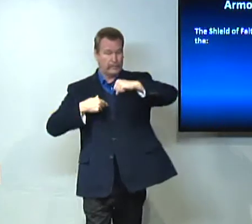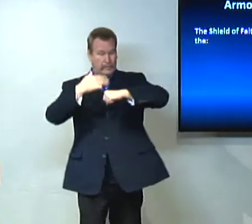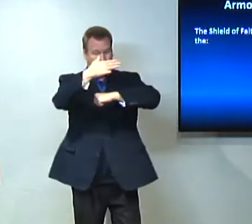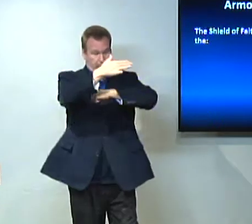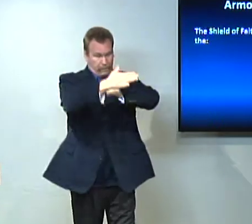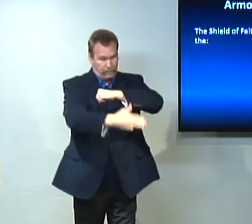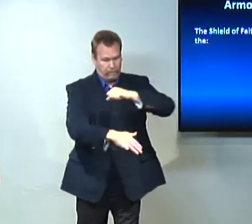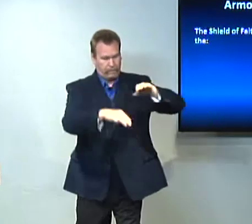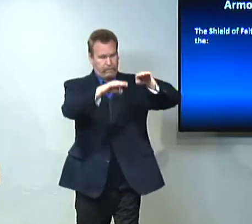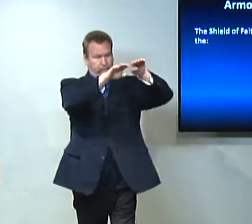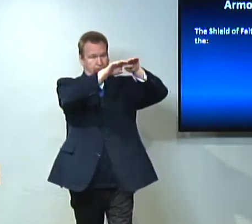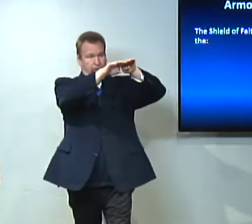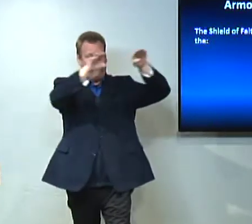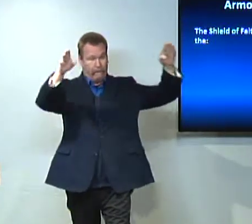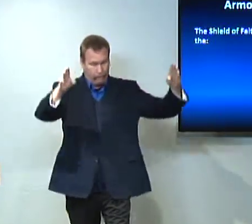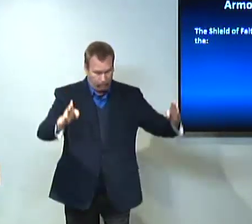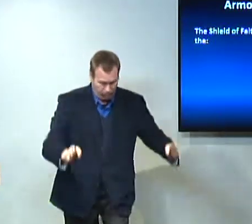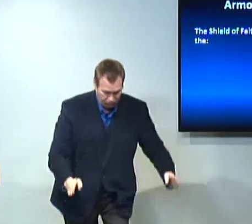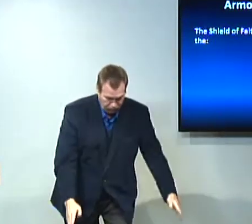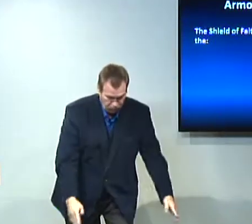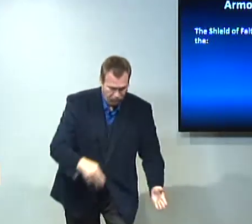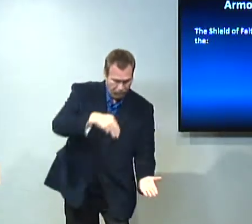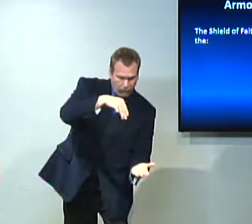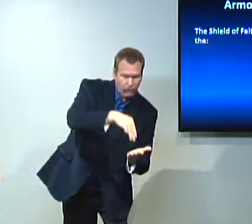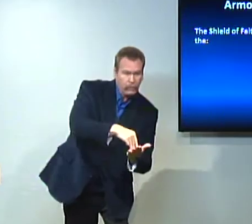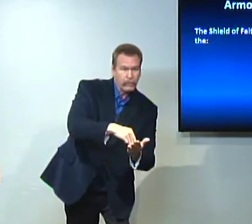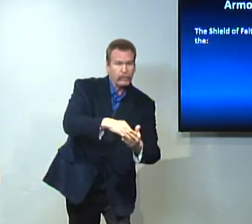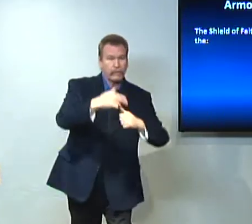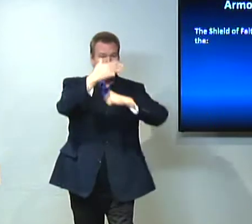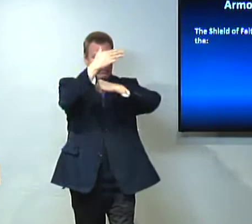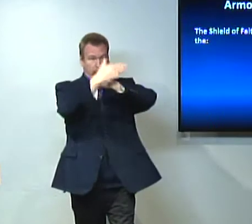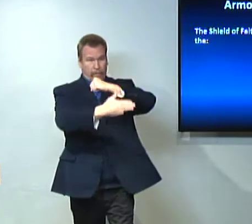The shield of faith protects the whole person.